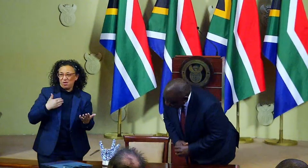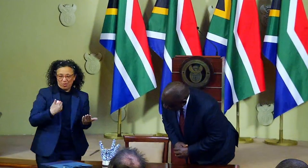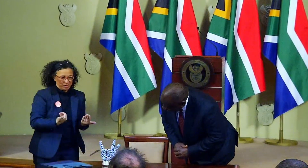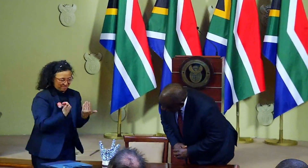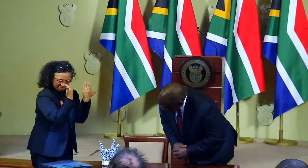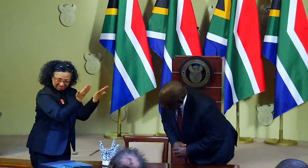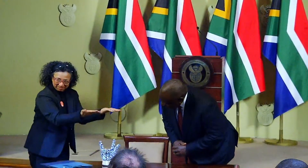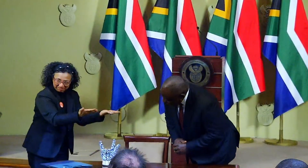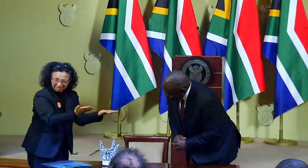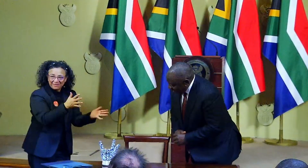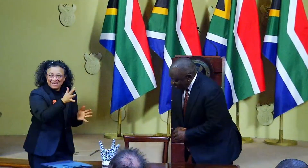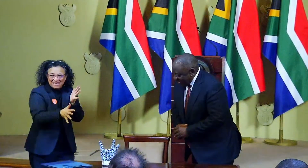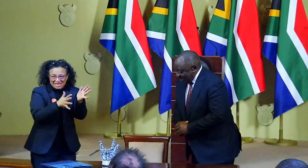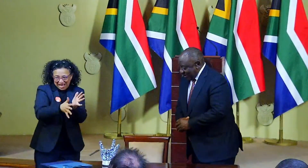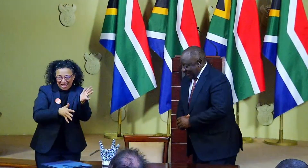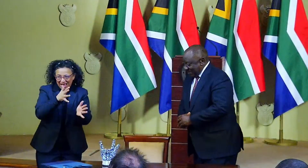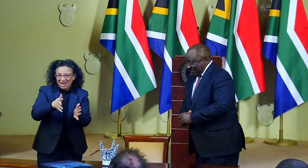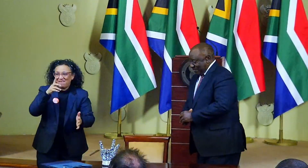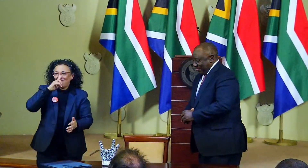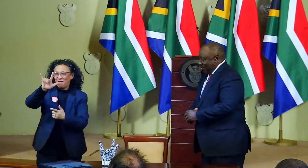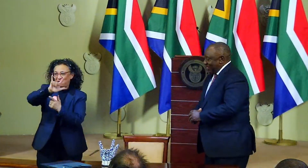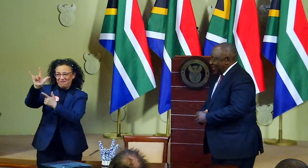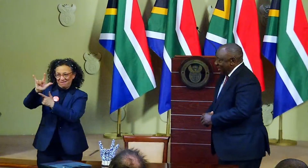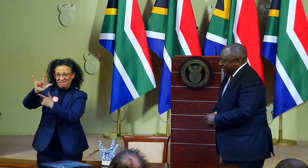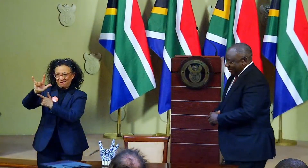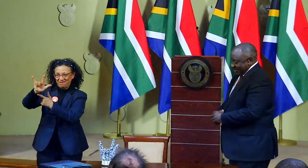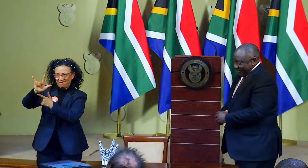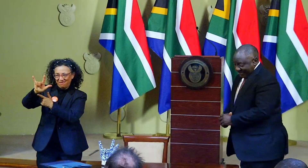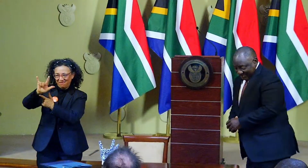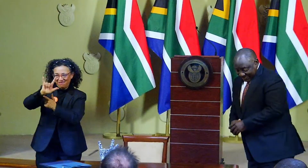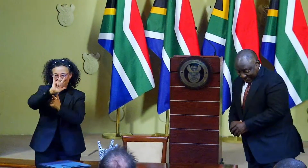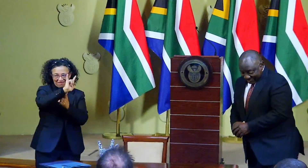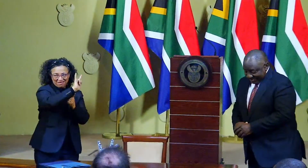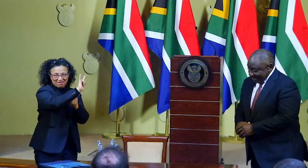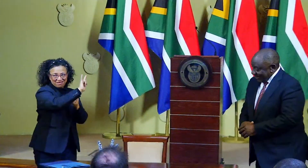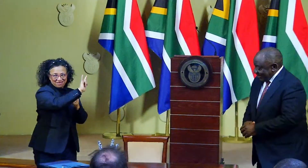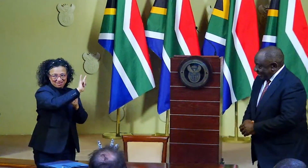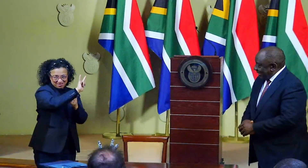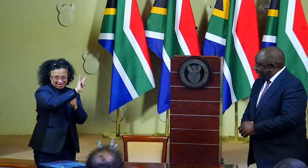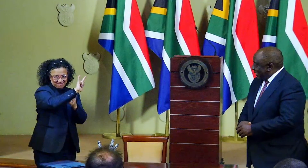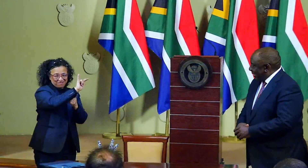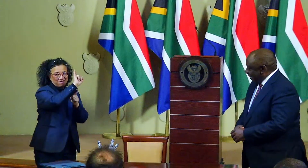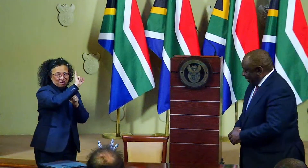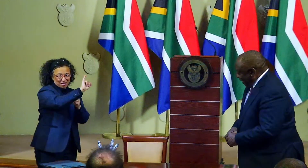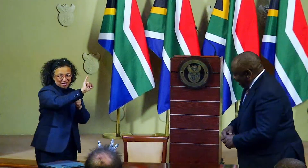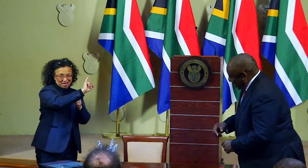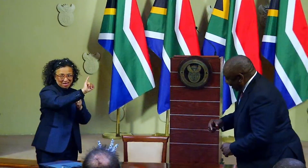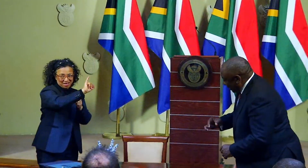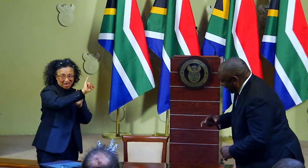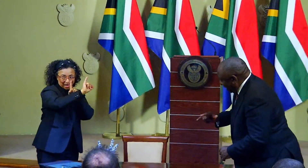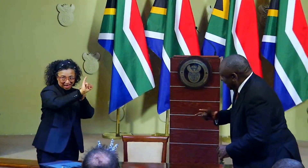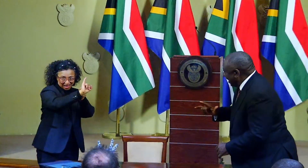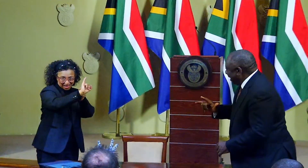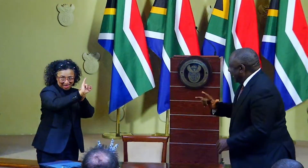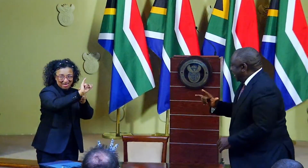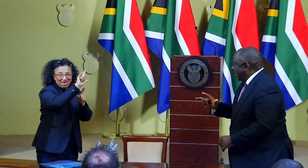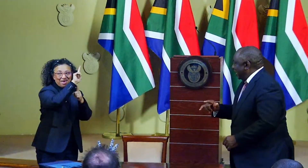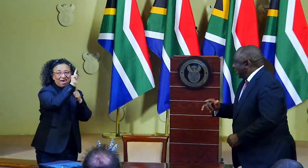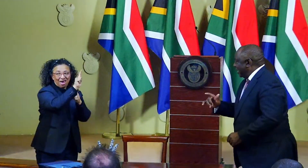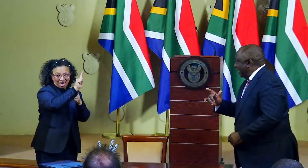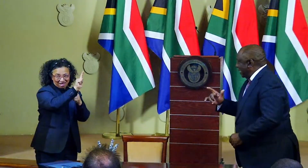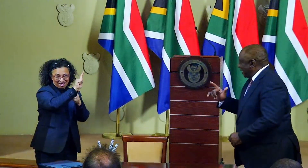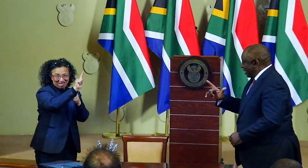And this is a deaf, sir. We want to give you this. This is a sign that means I love you.